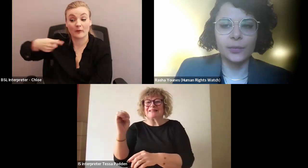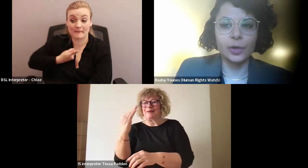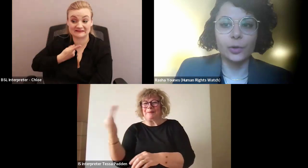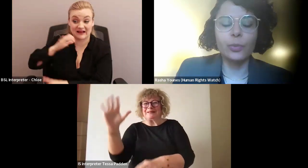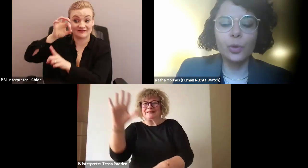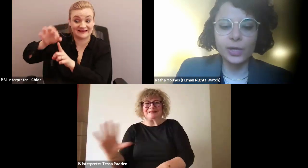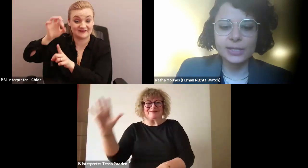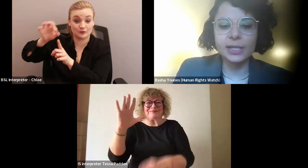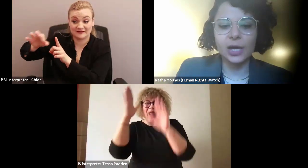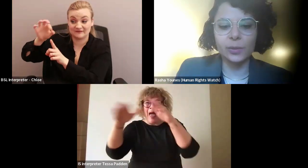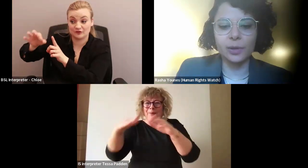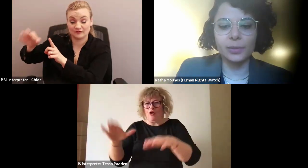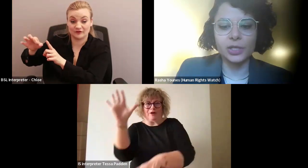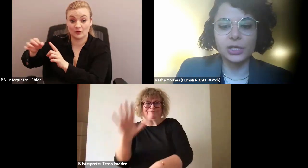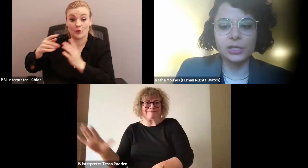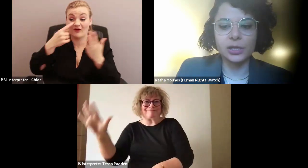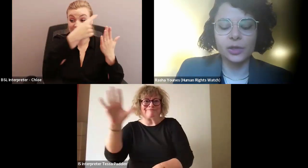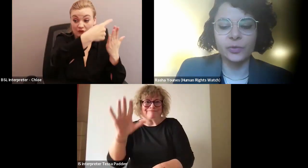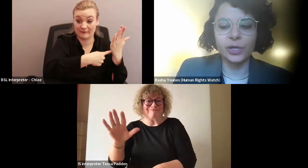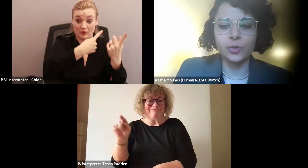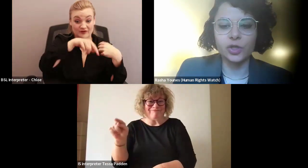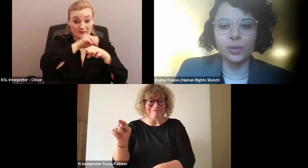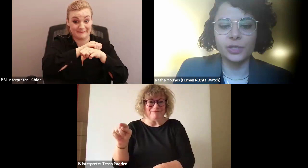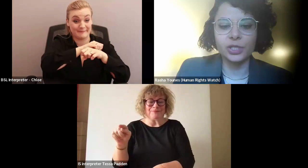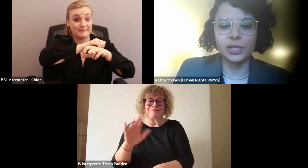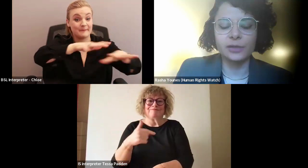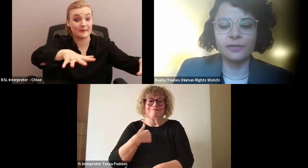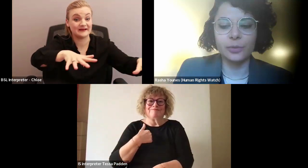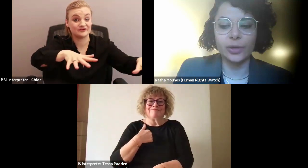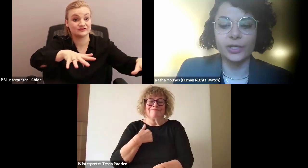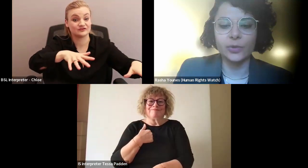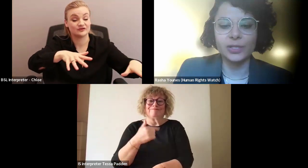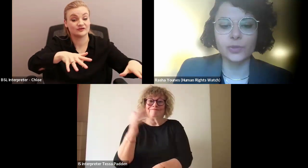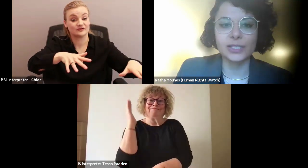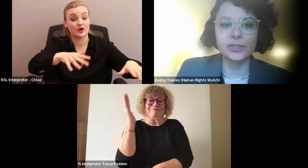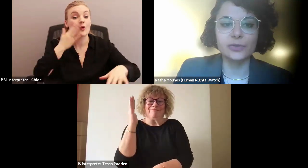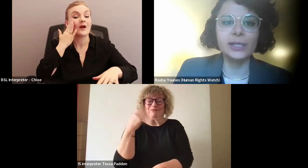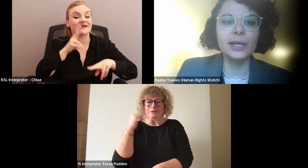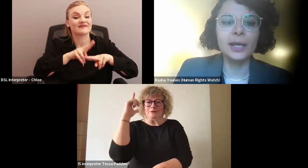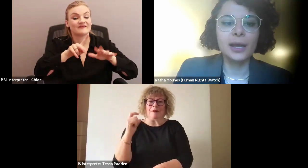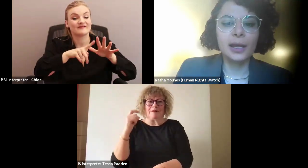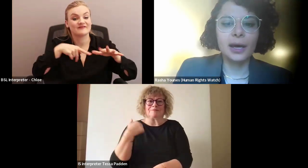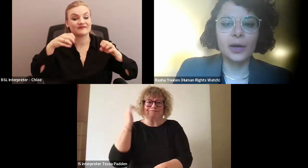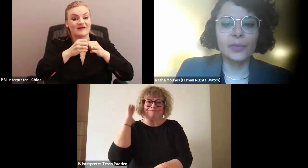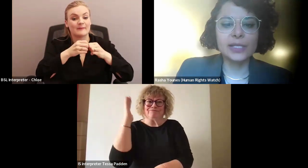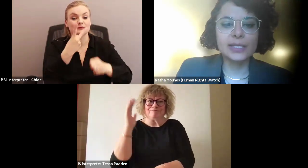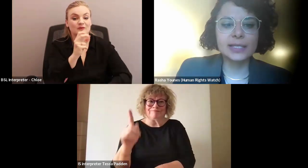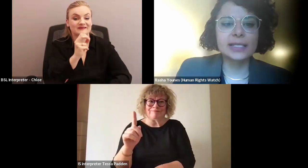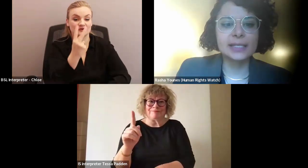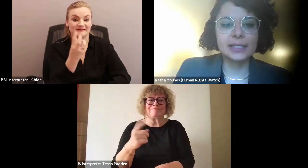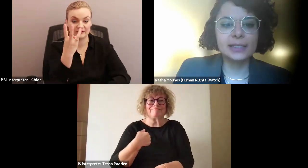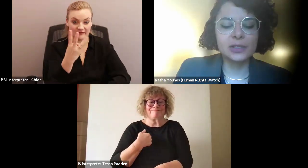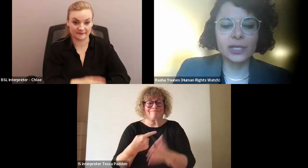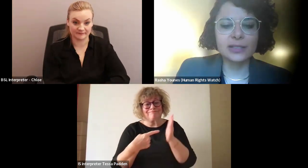for a report that we published, that Human Rights Watch published in February 2023. This